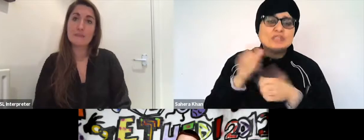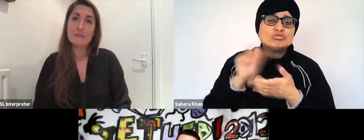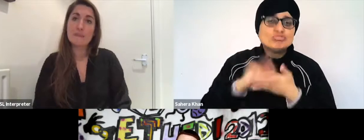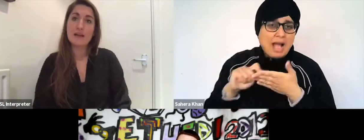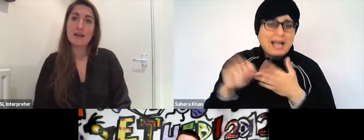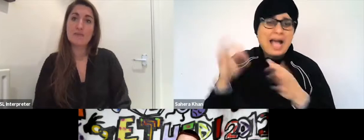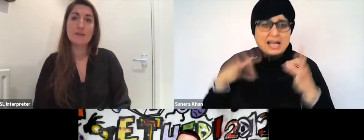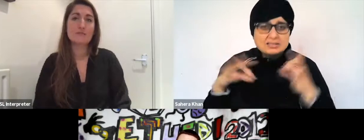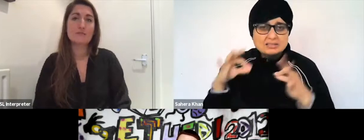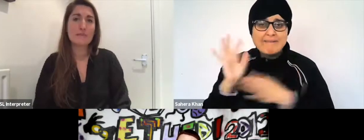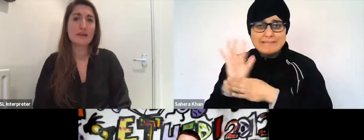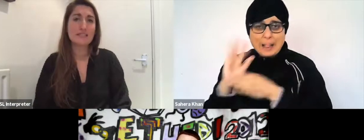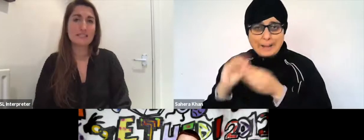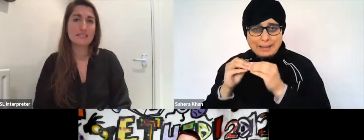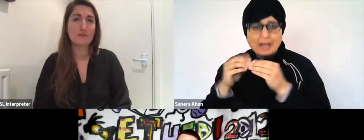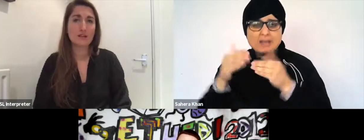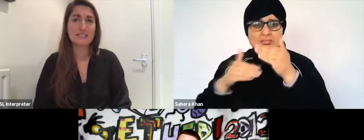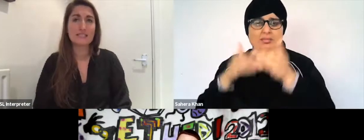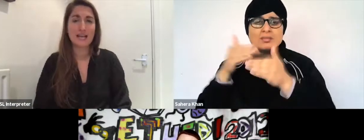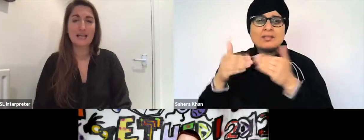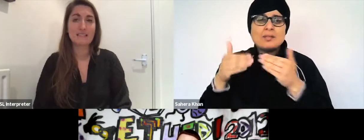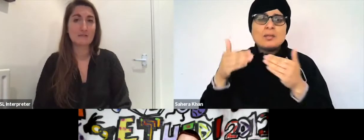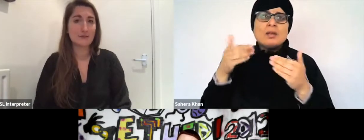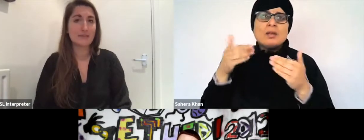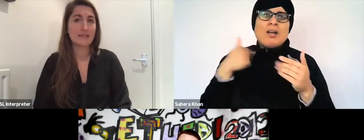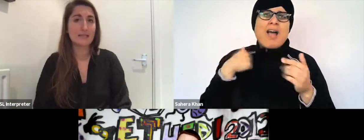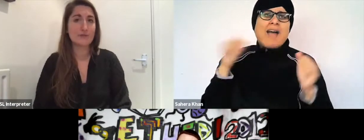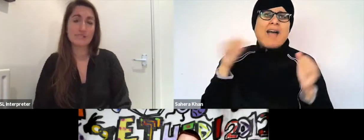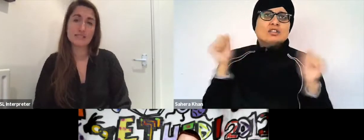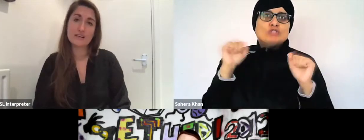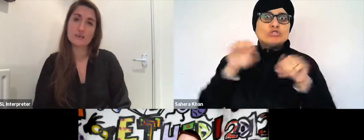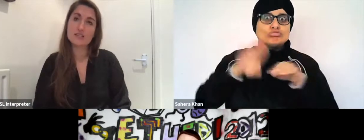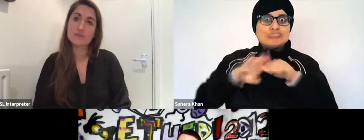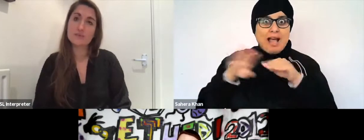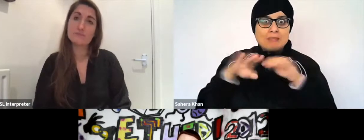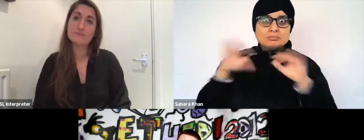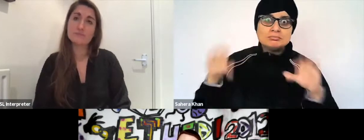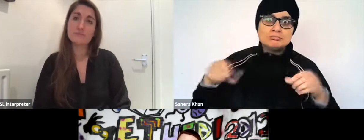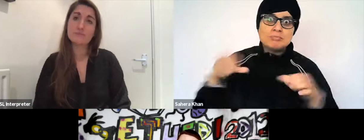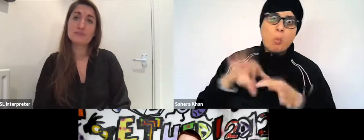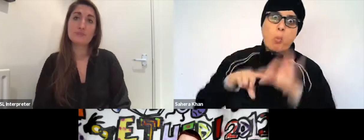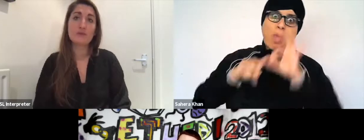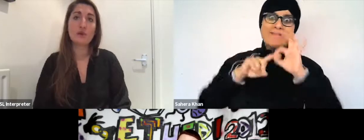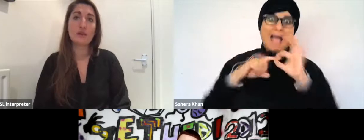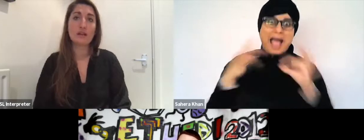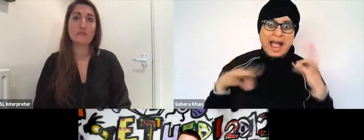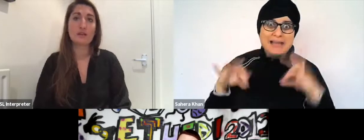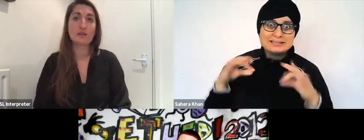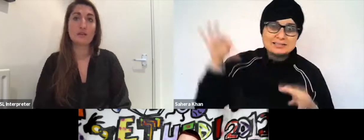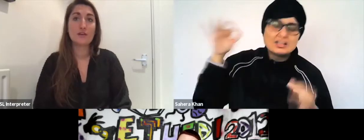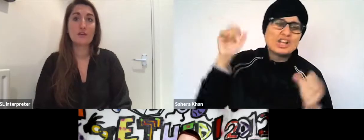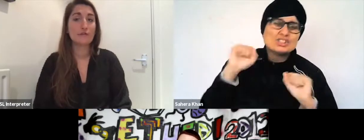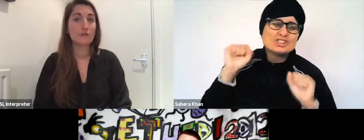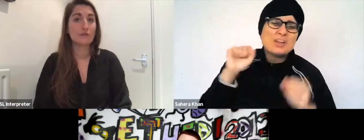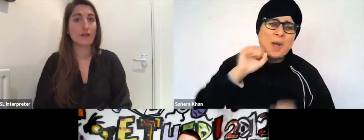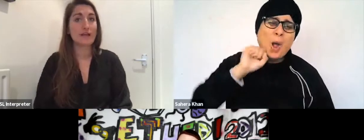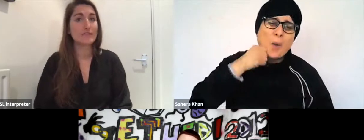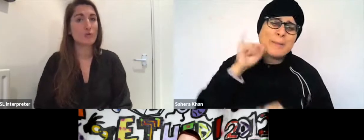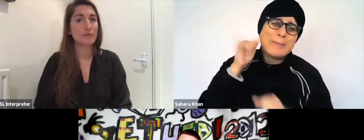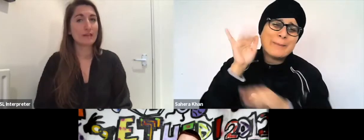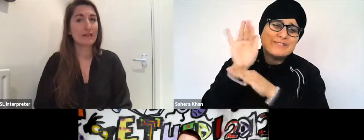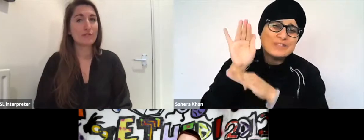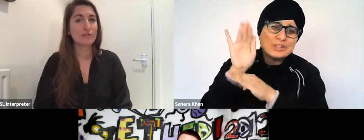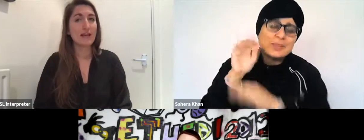training, but it's very basic kind of writing, acting, filmmaking courses that I've been doing. So I've not kind of done a full